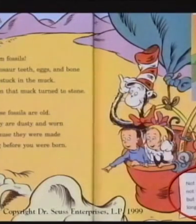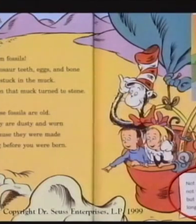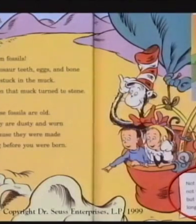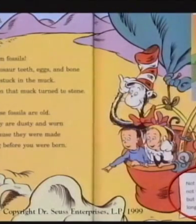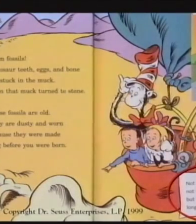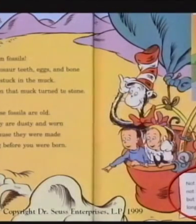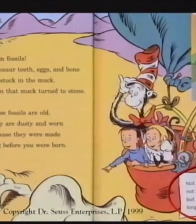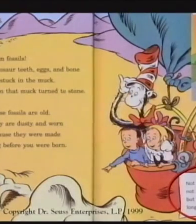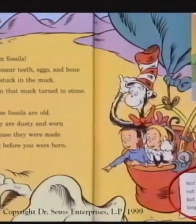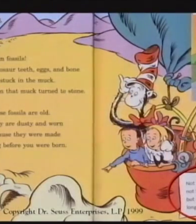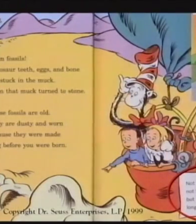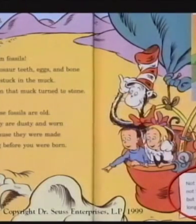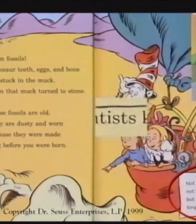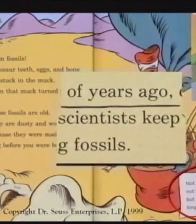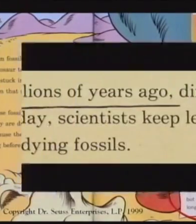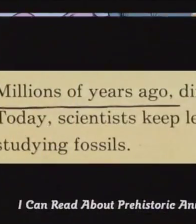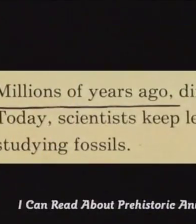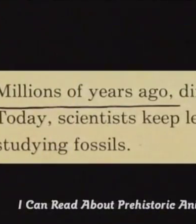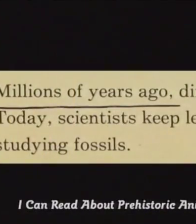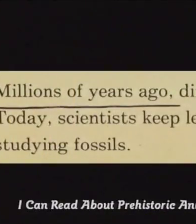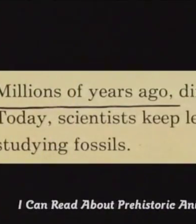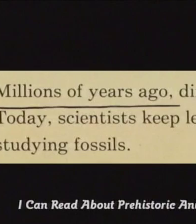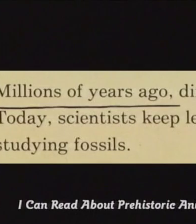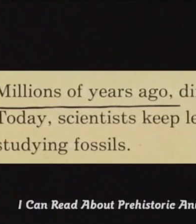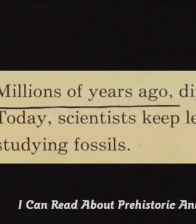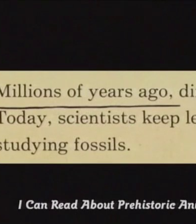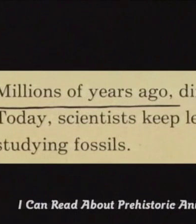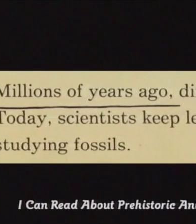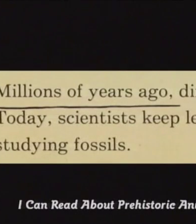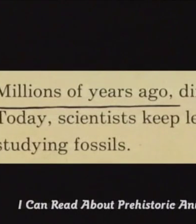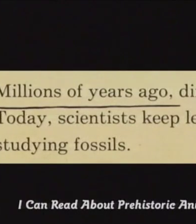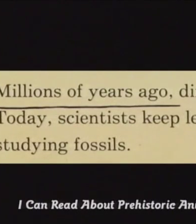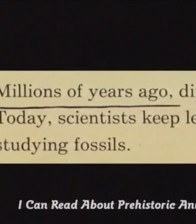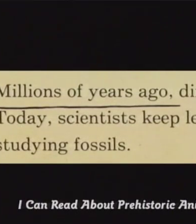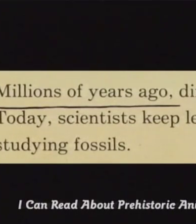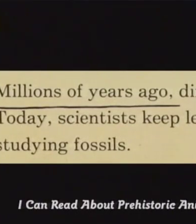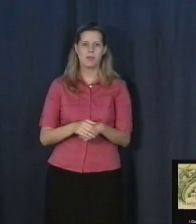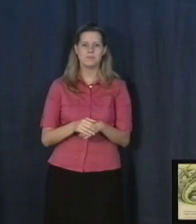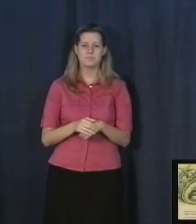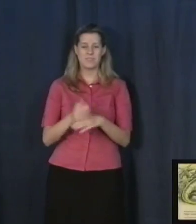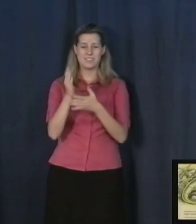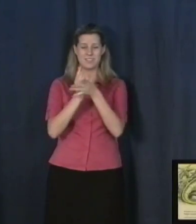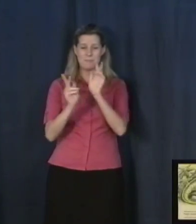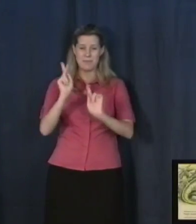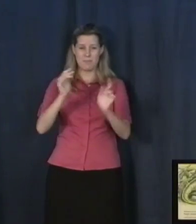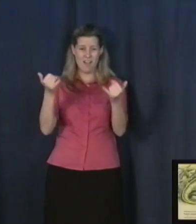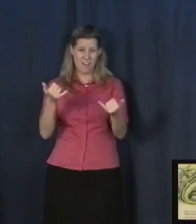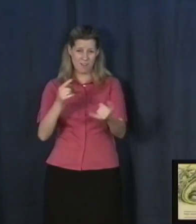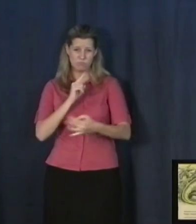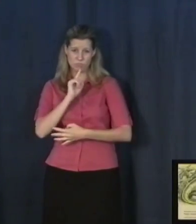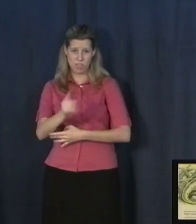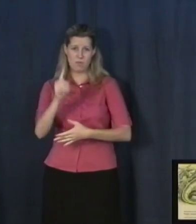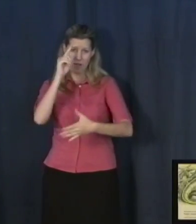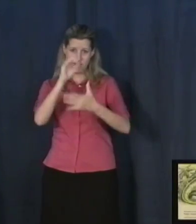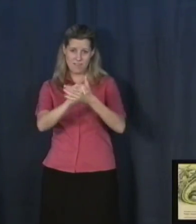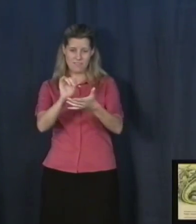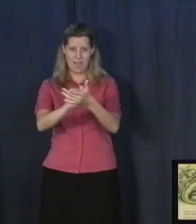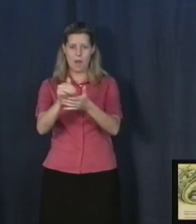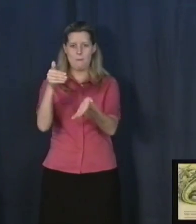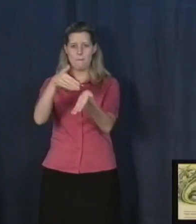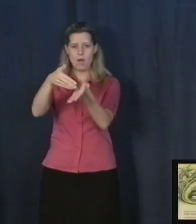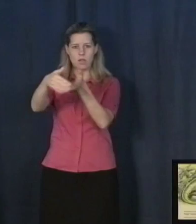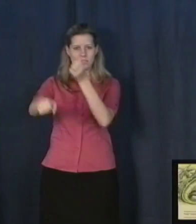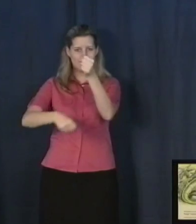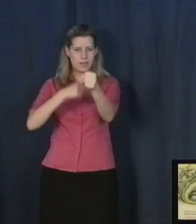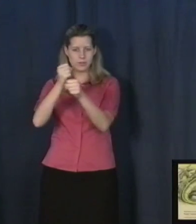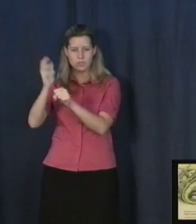born, millions of years ago. We've just been bombarded with this propaganda for so long, some people actually believe it.